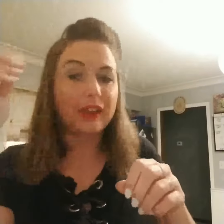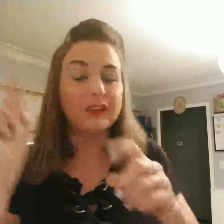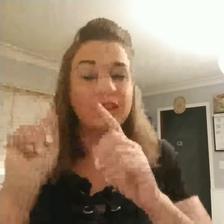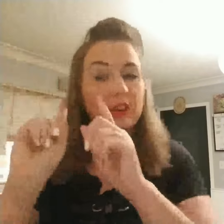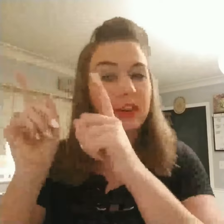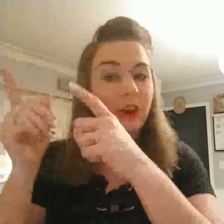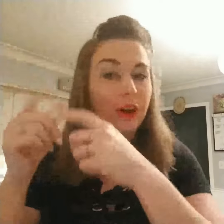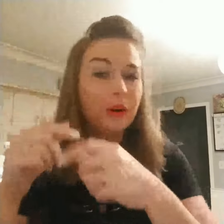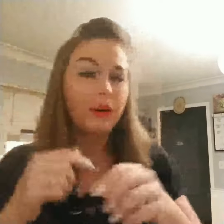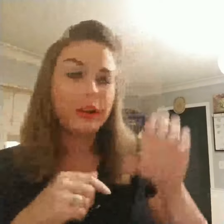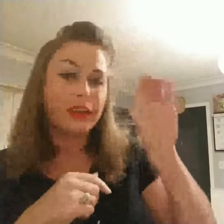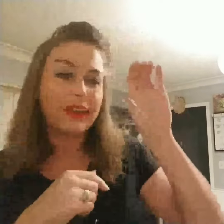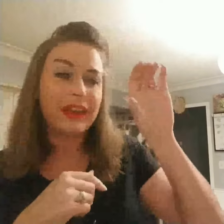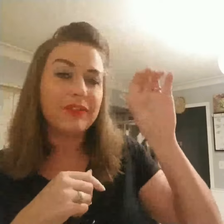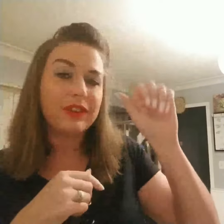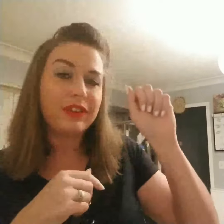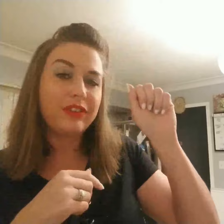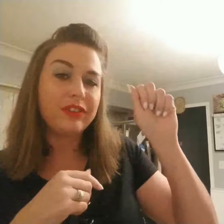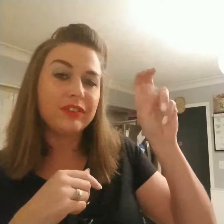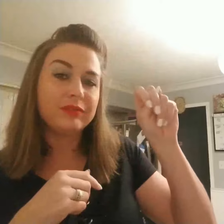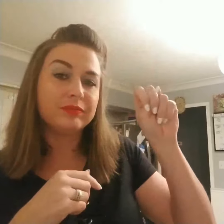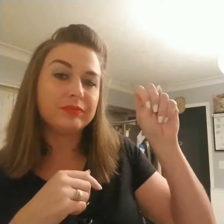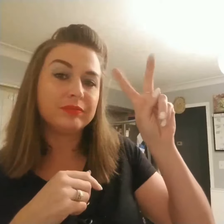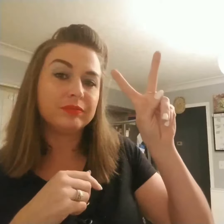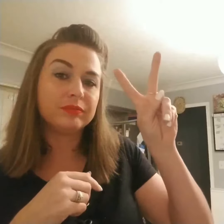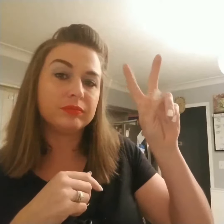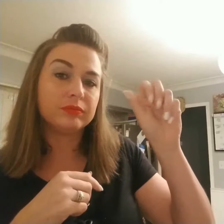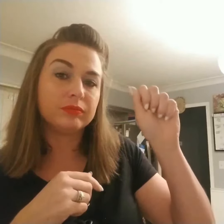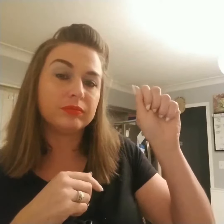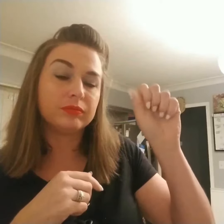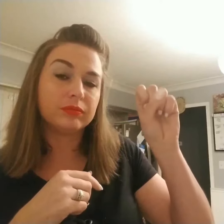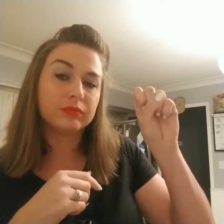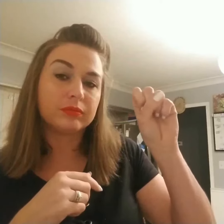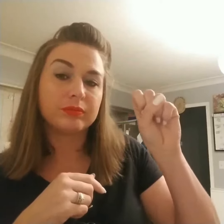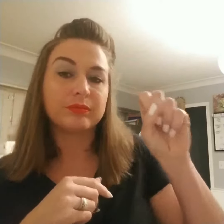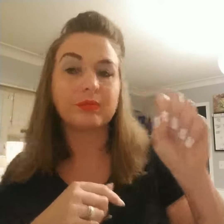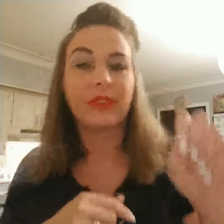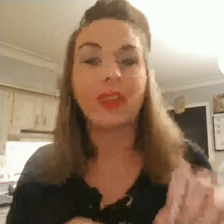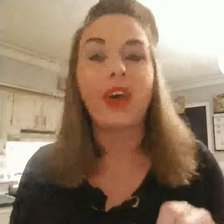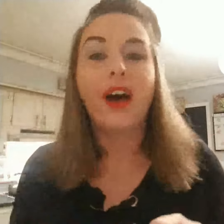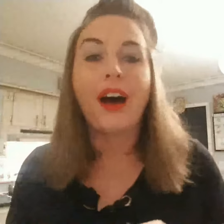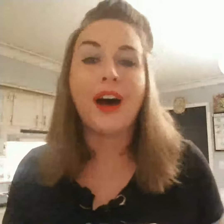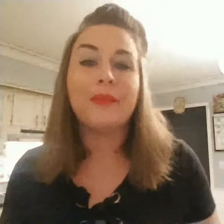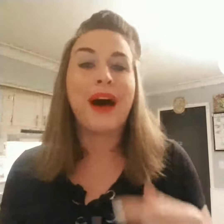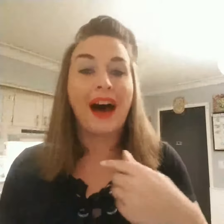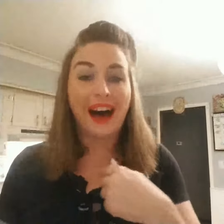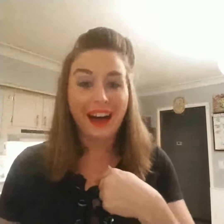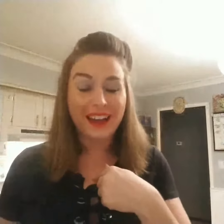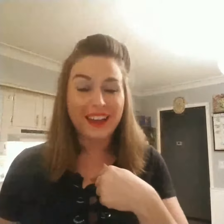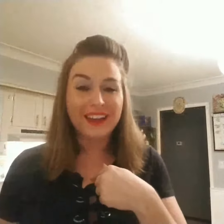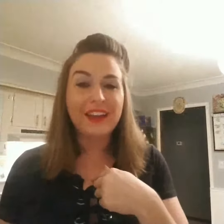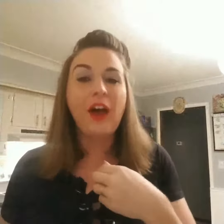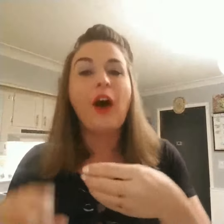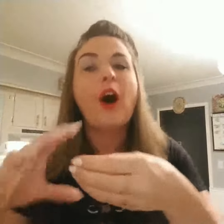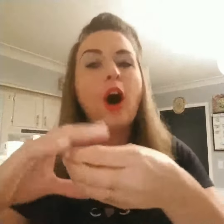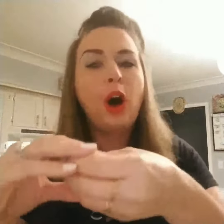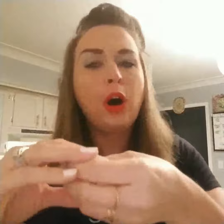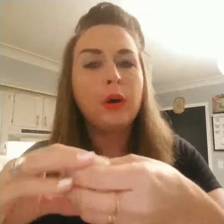go canvas I own